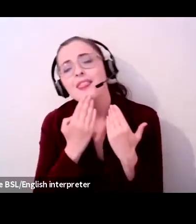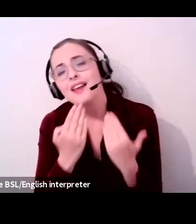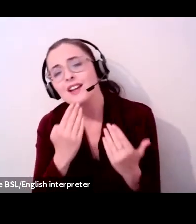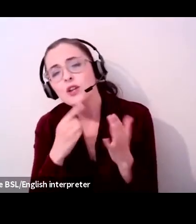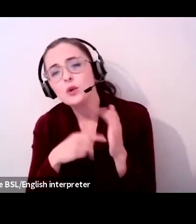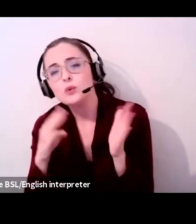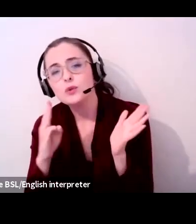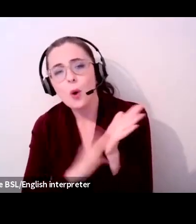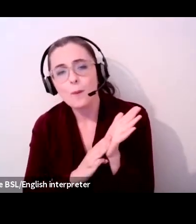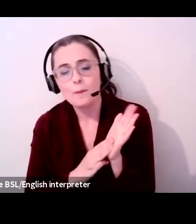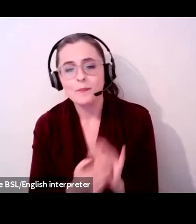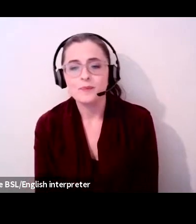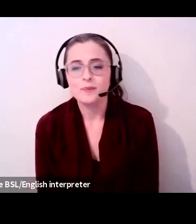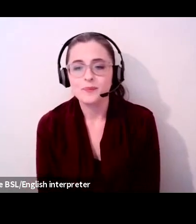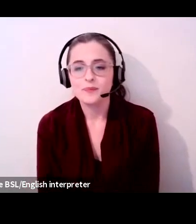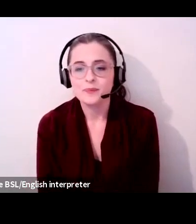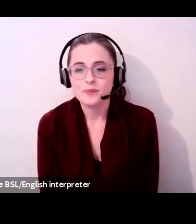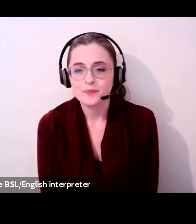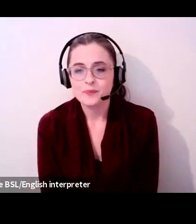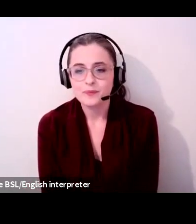everyone.